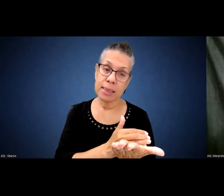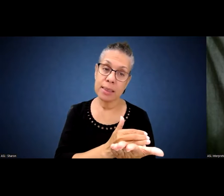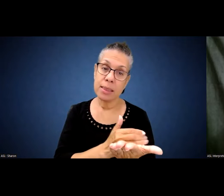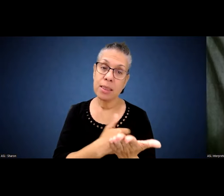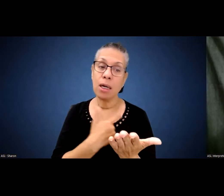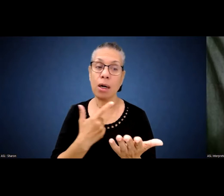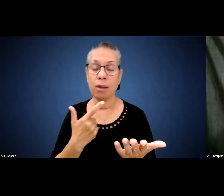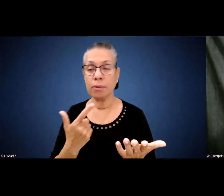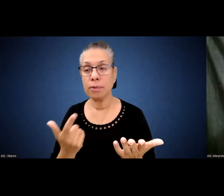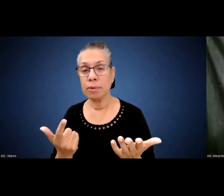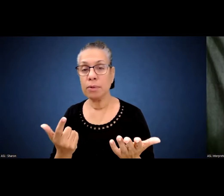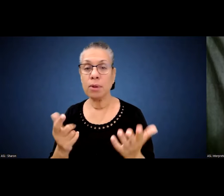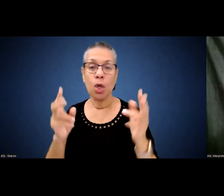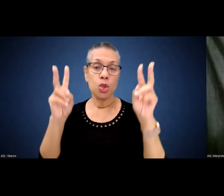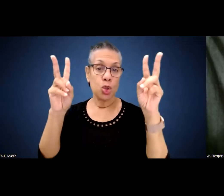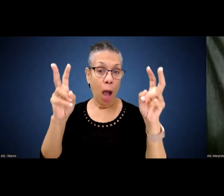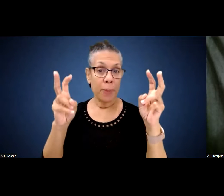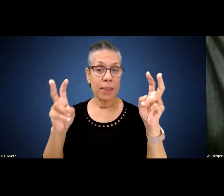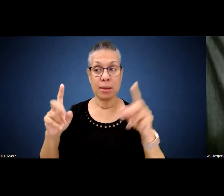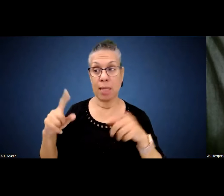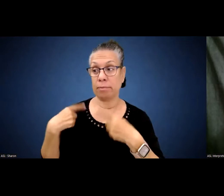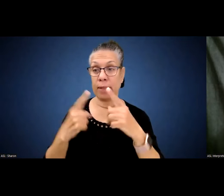set of topics that have come up.